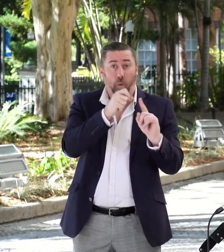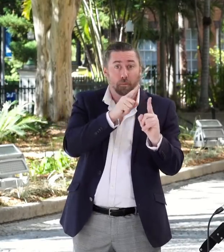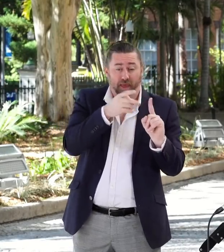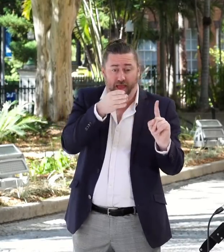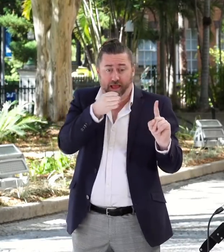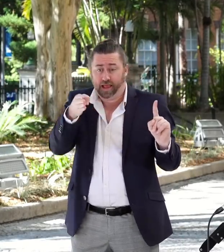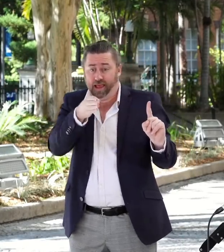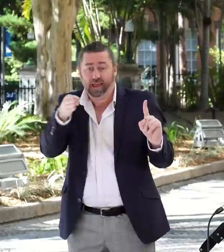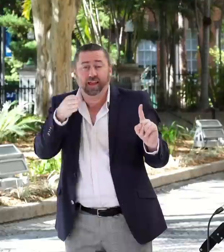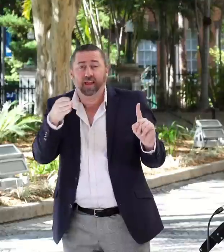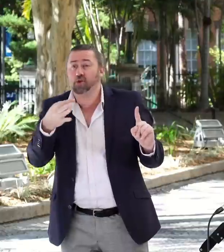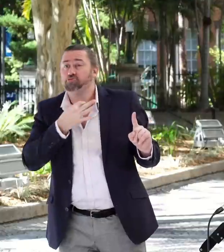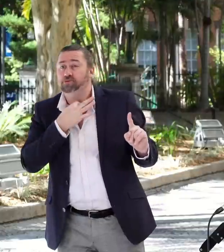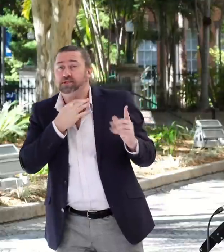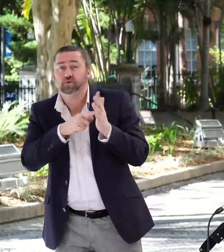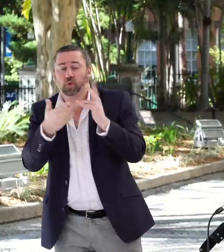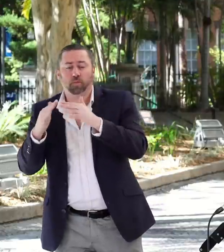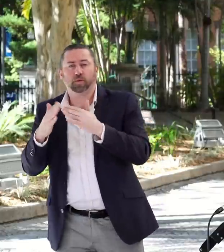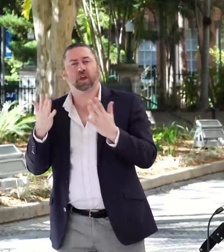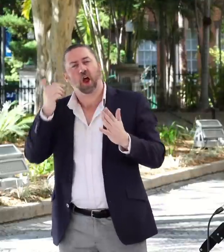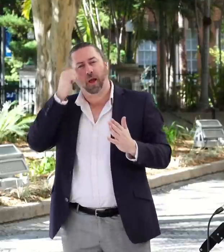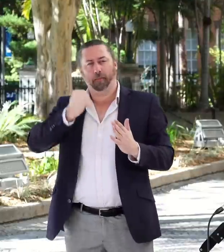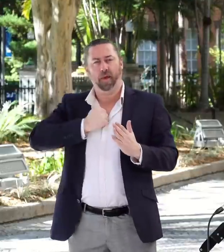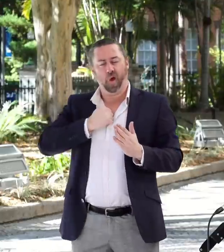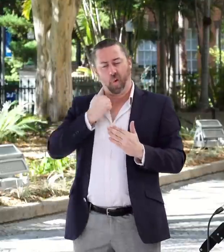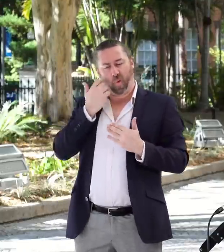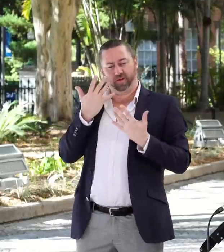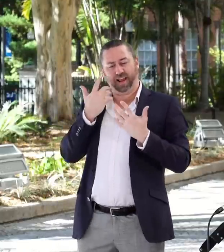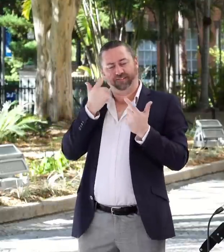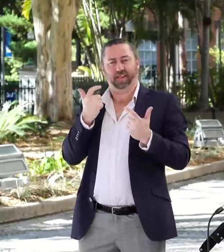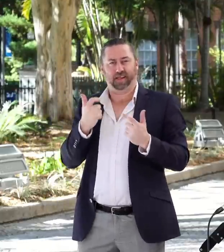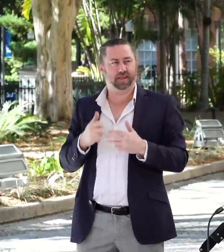been later, but we're going with the most cautious.